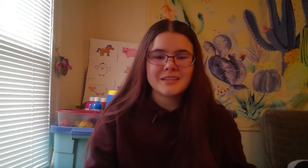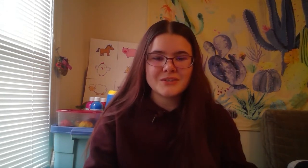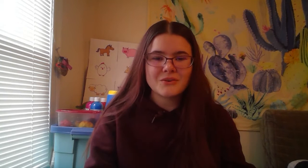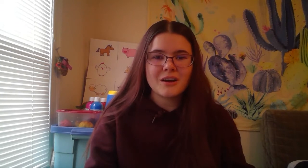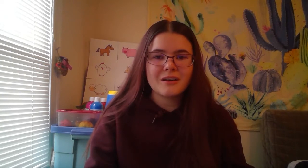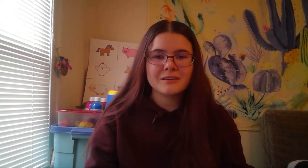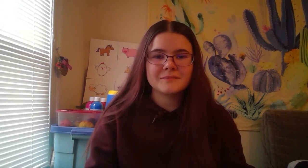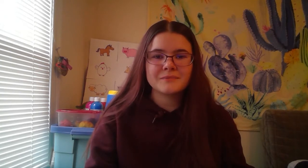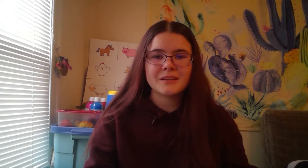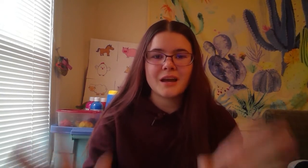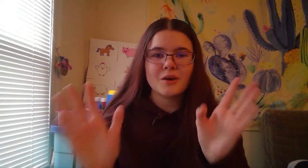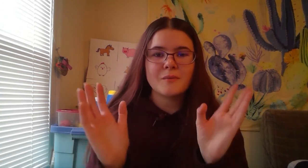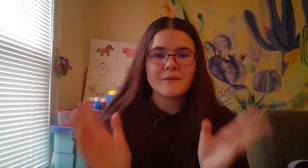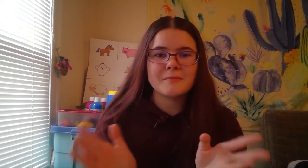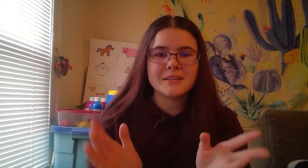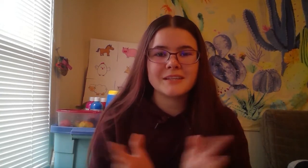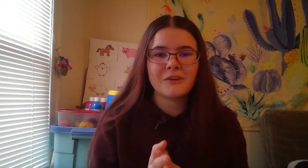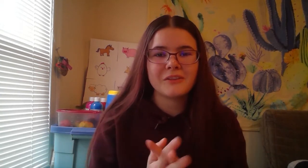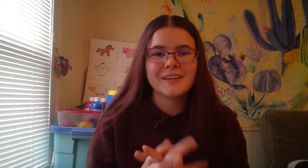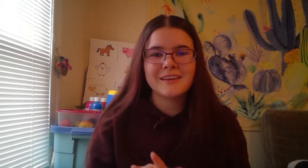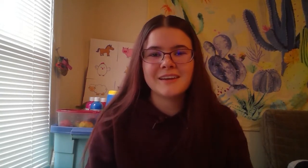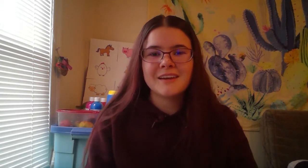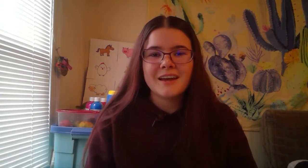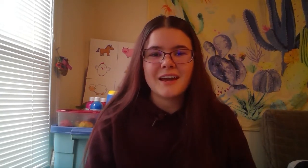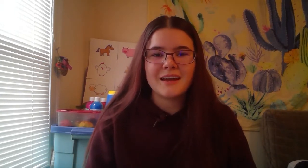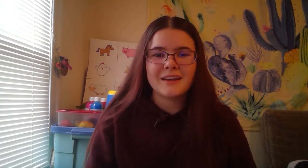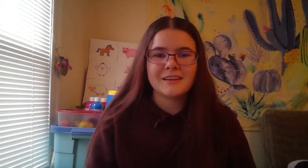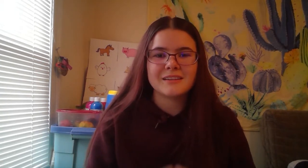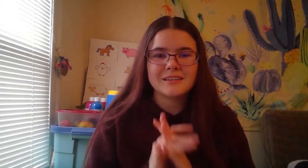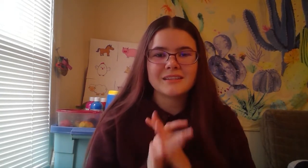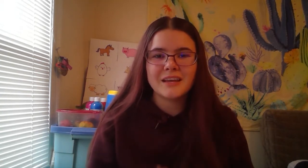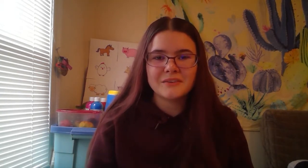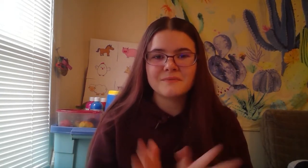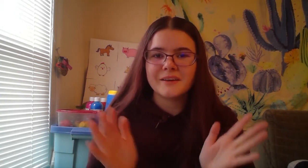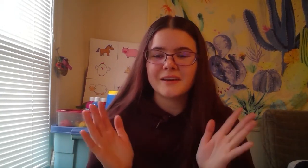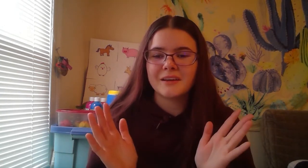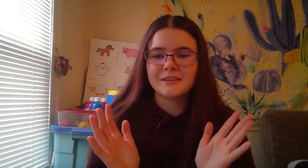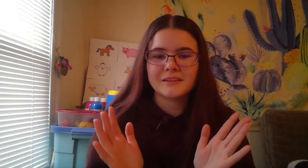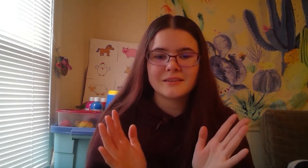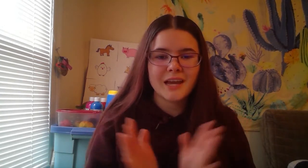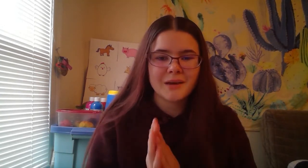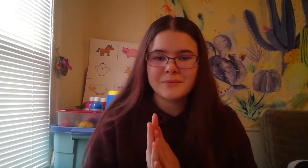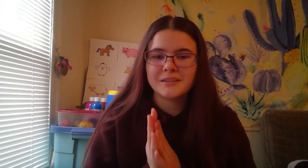stay strong. I hope everybody is healthy and safe and happy and